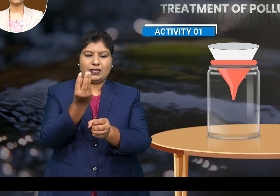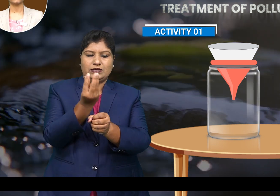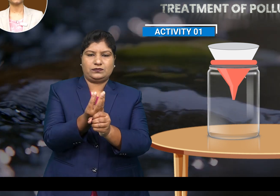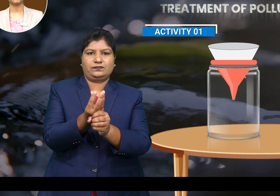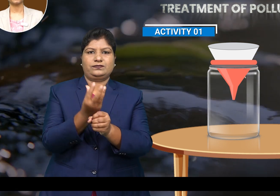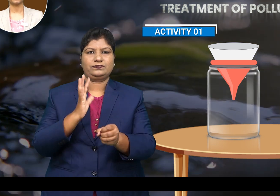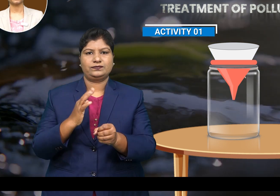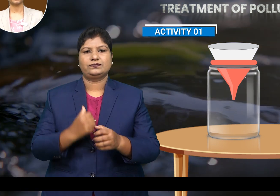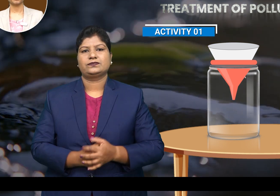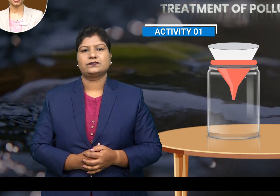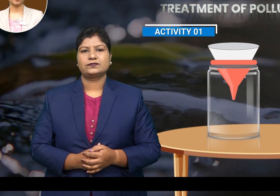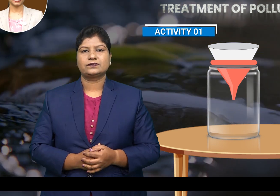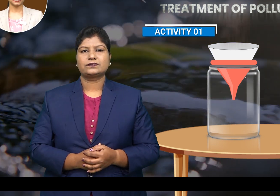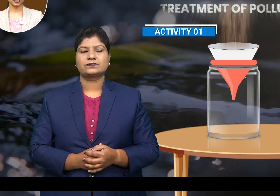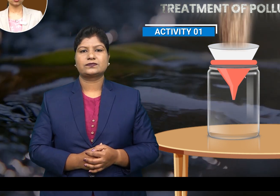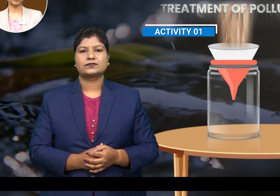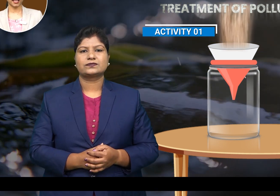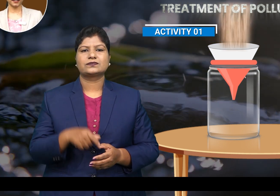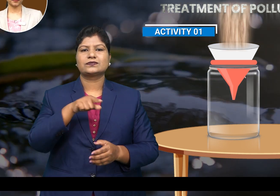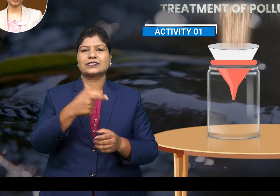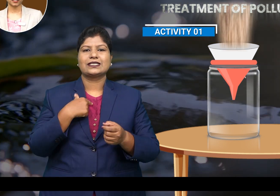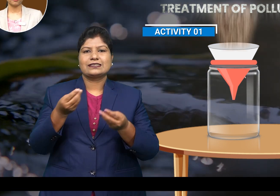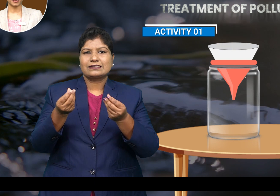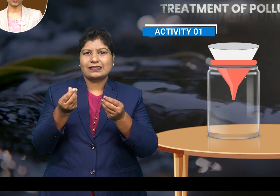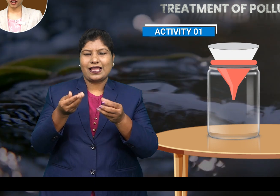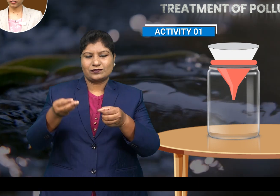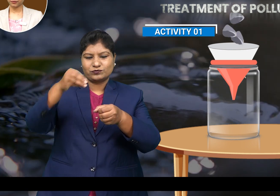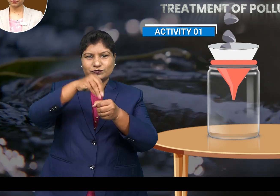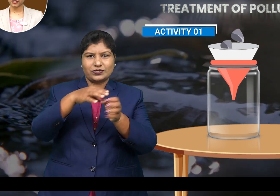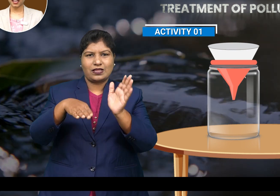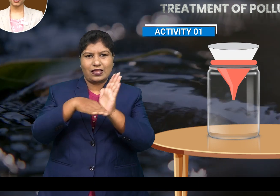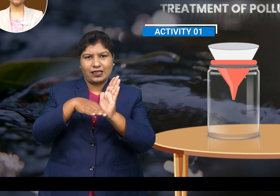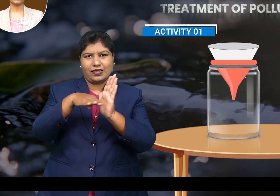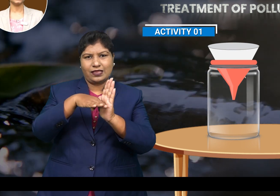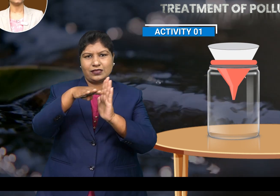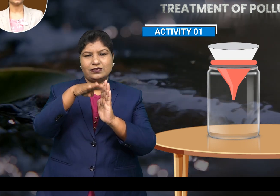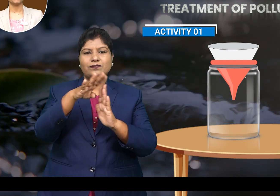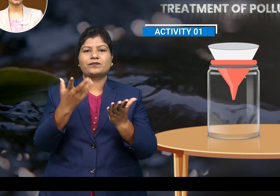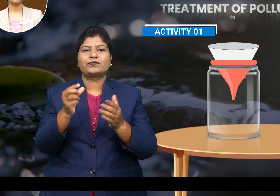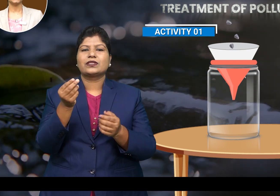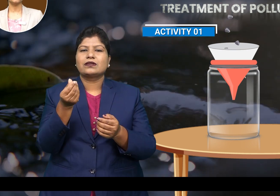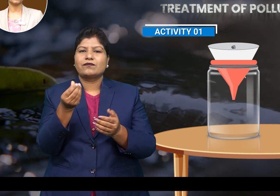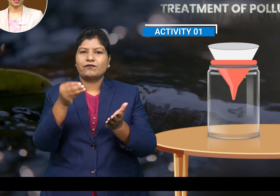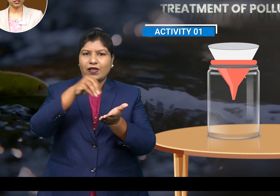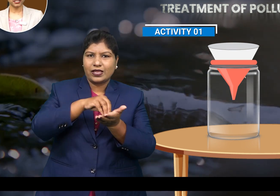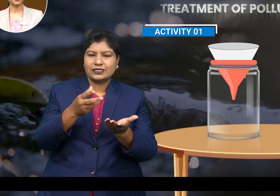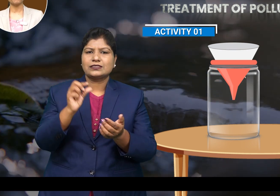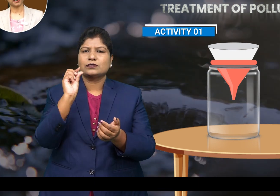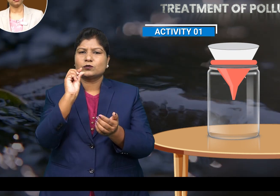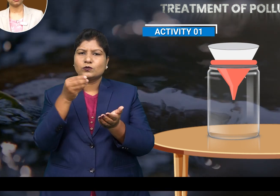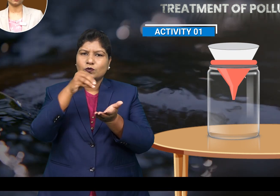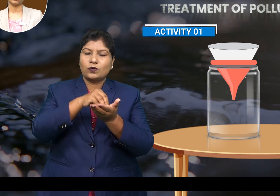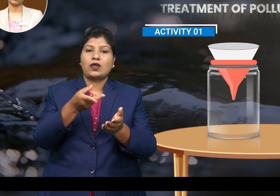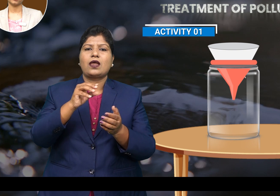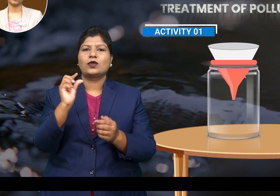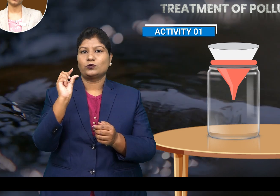Place layers of sand, fine gravel And finally, medium gravel in the